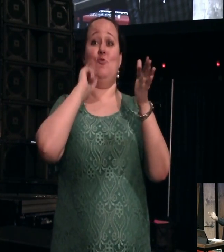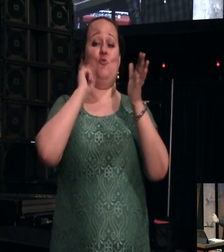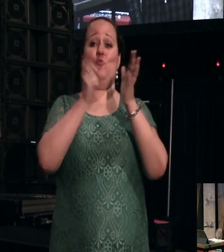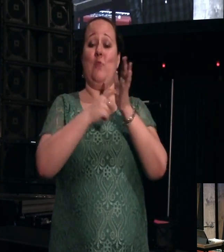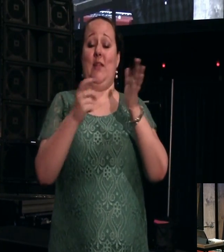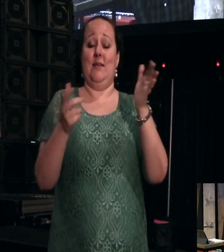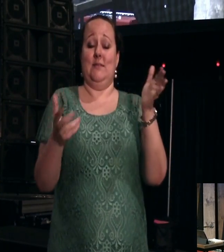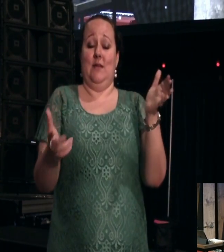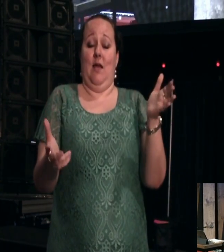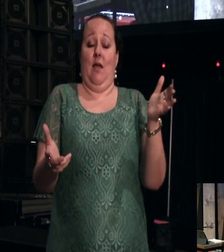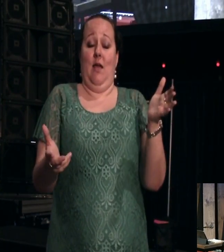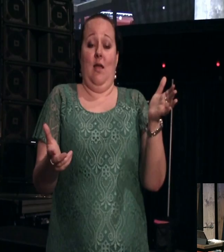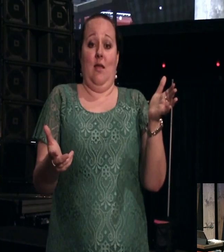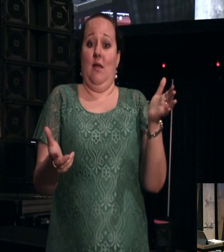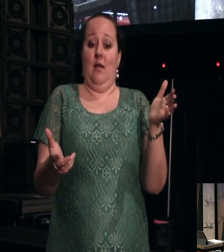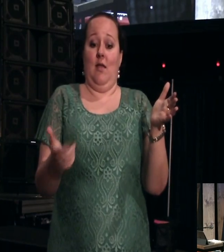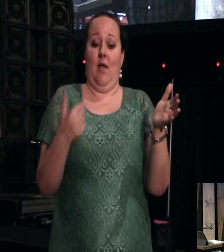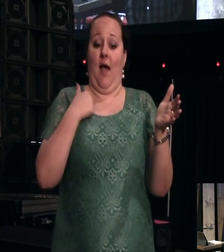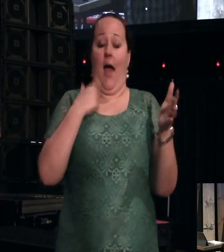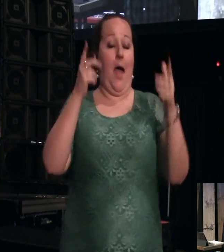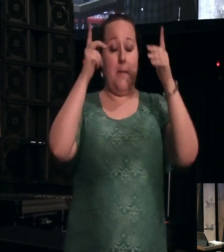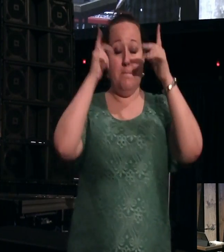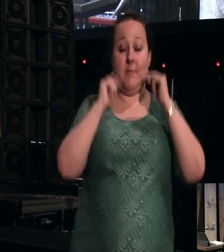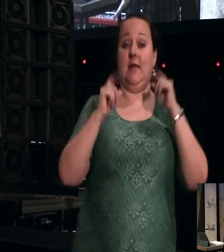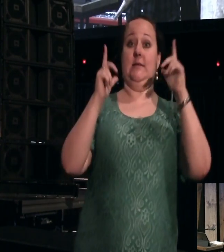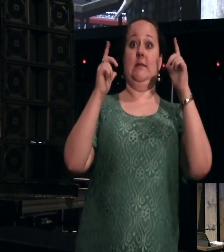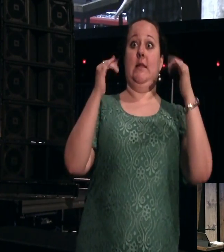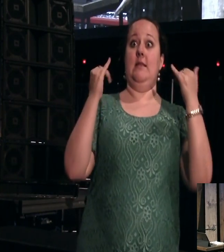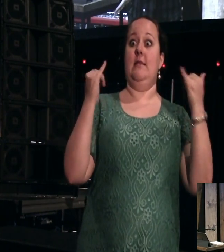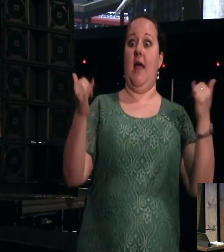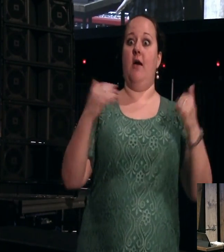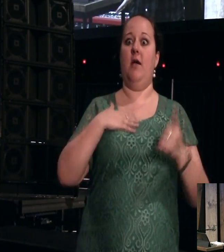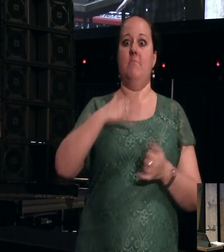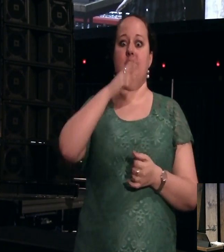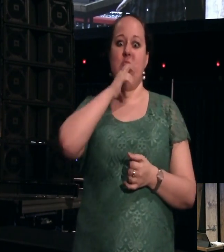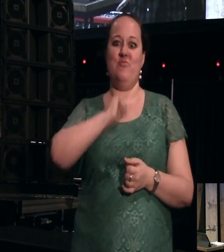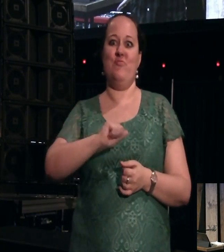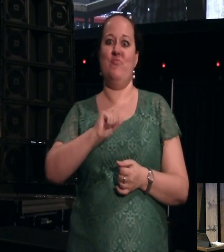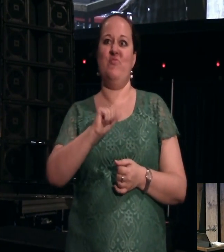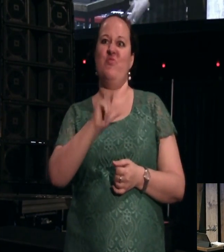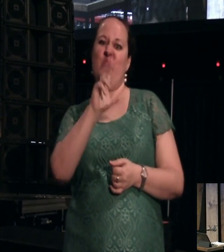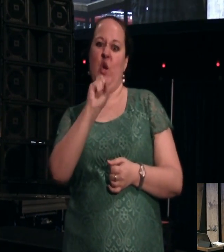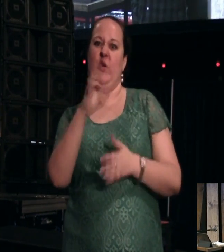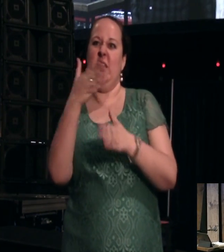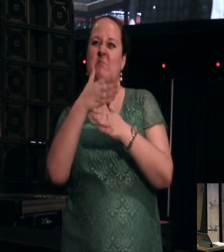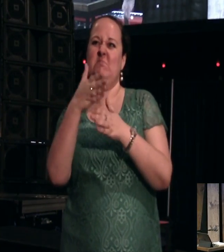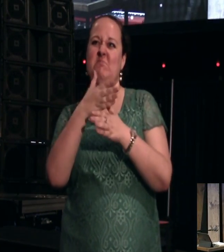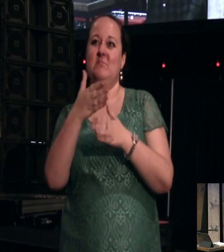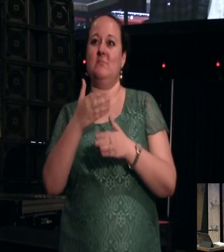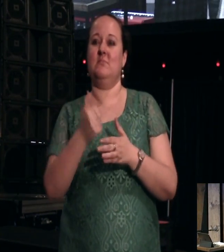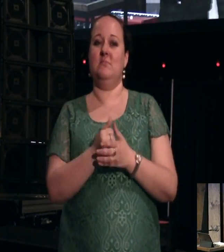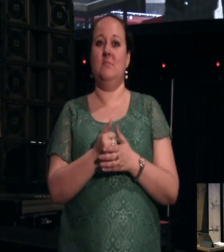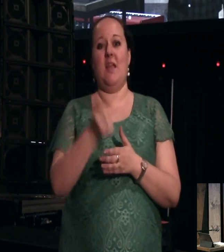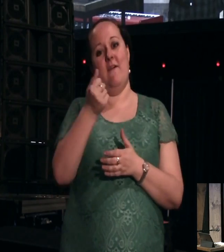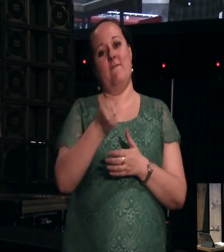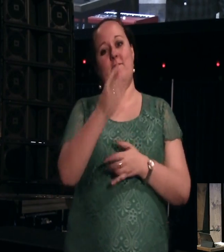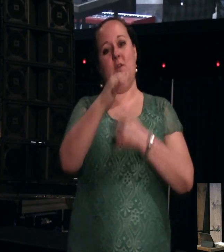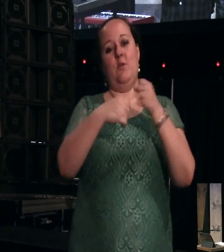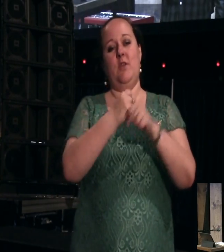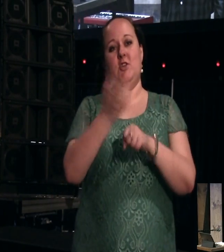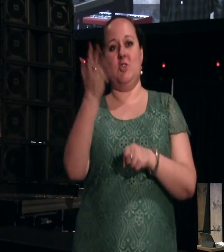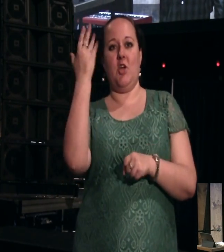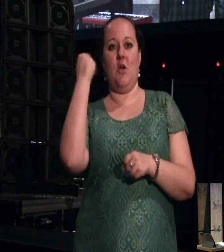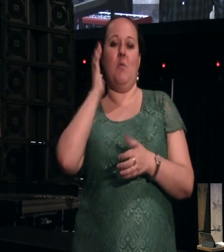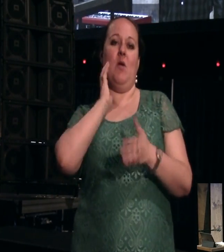weird. And it just happens overnight where you realize, man, like I blinked and now I'm in my